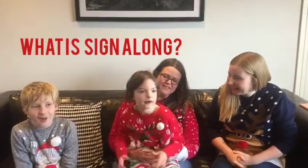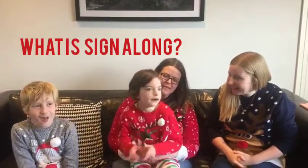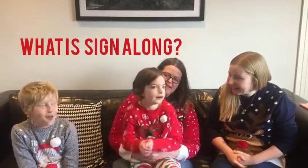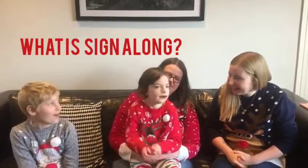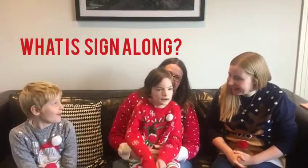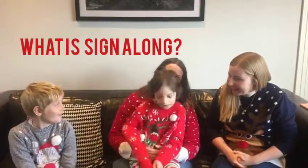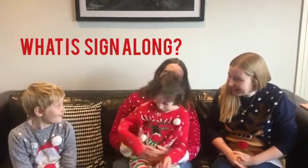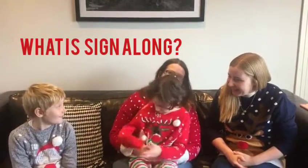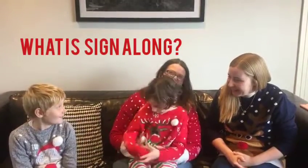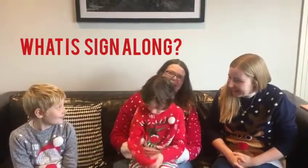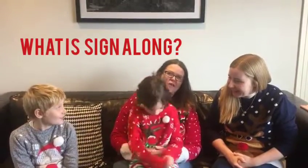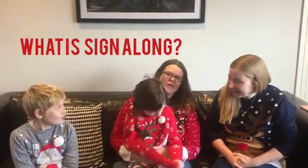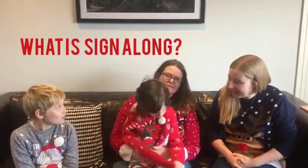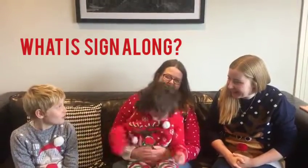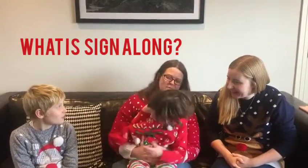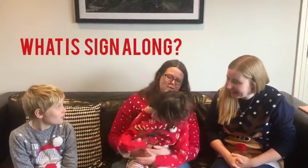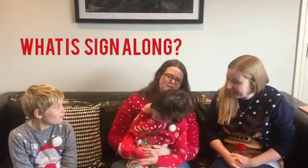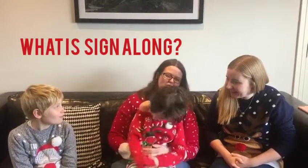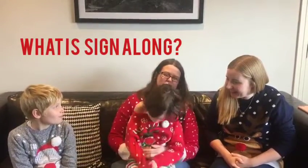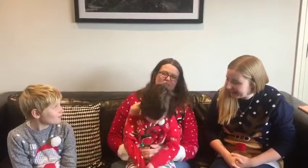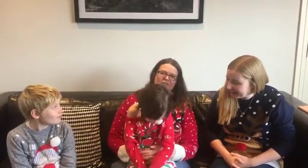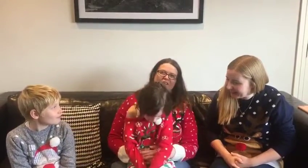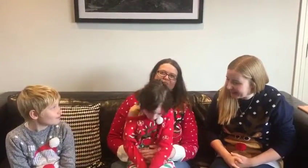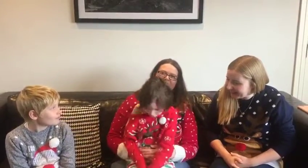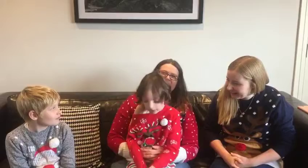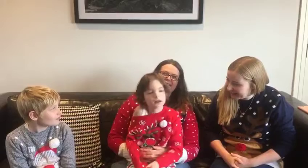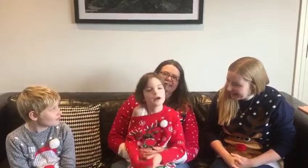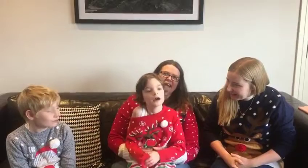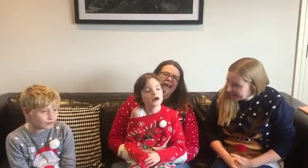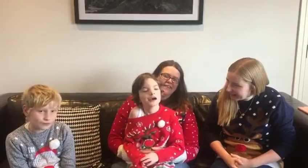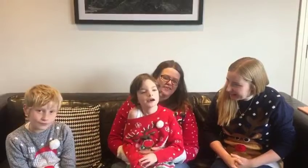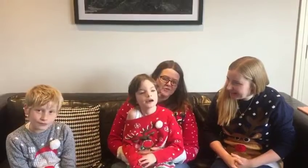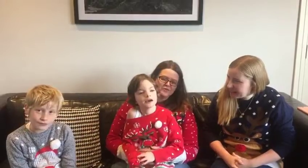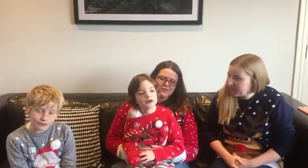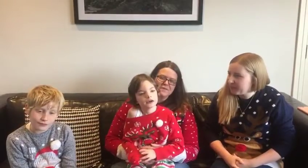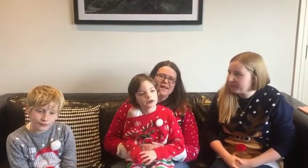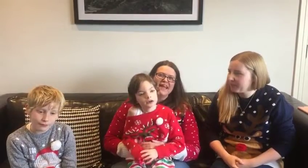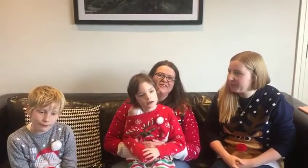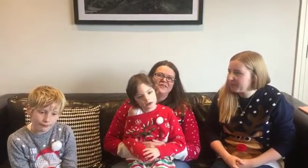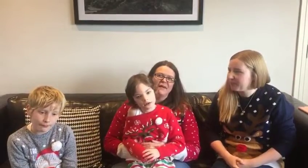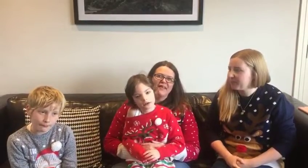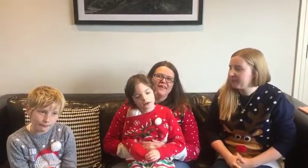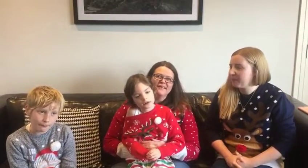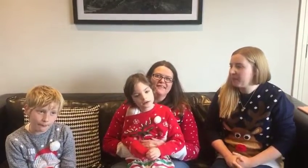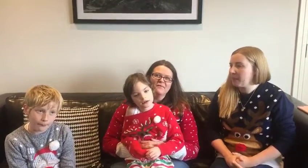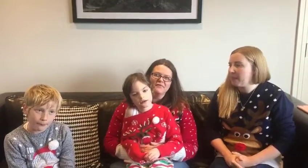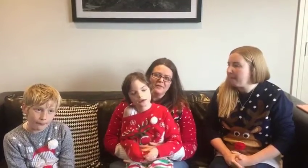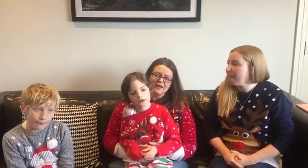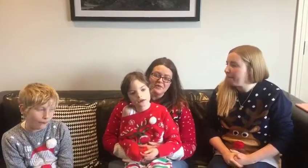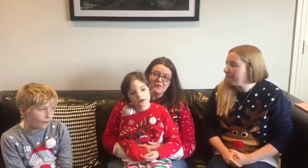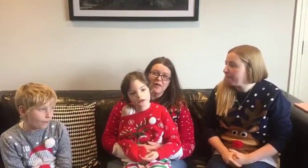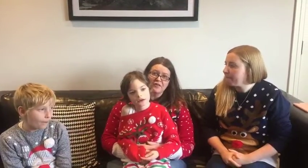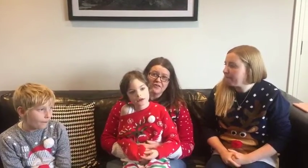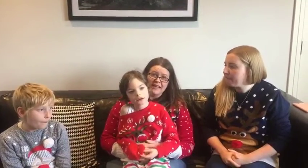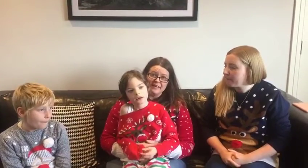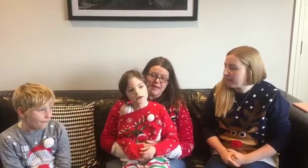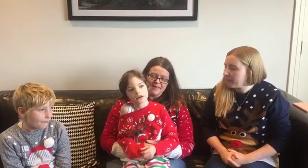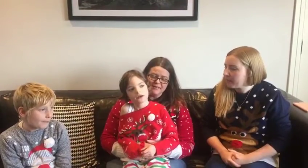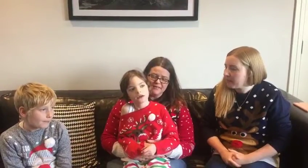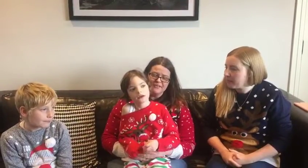a method of signing in all of Edinburgh's schools and nurseries as a total communication method. Some of you might know other signing methods such